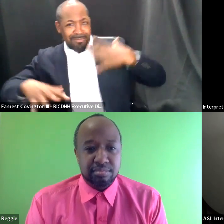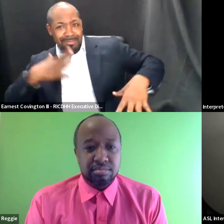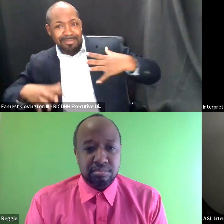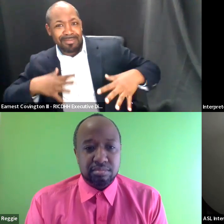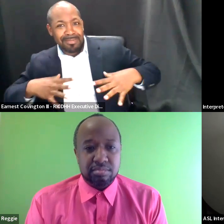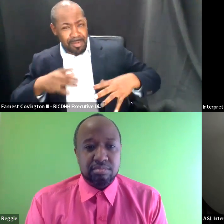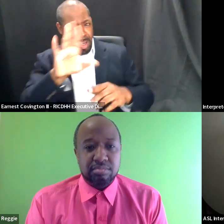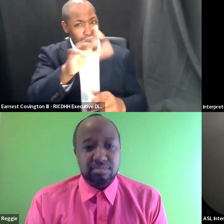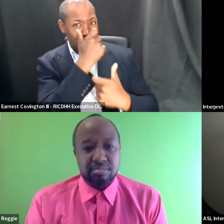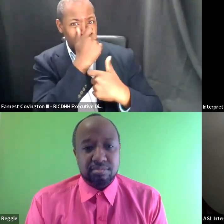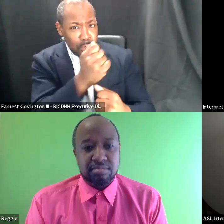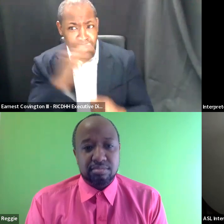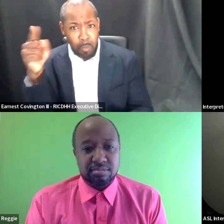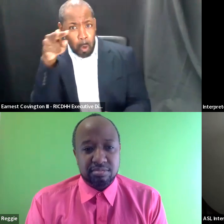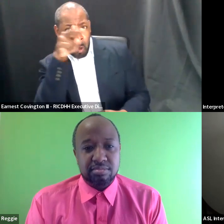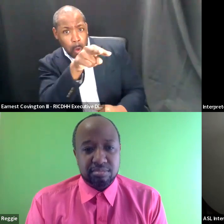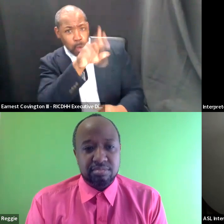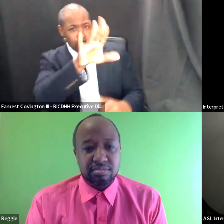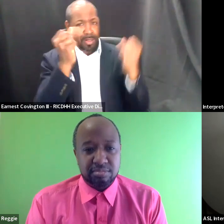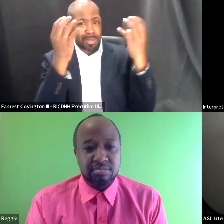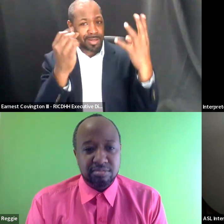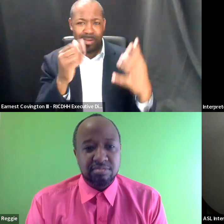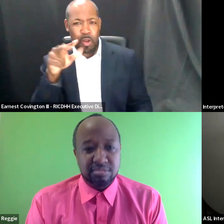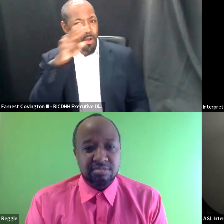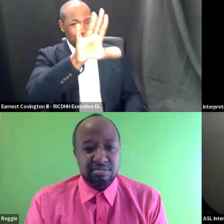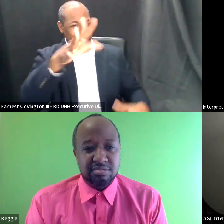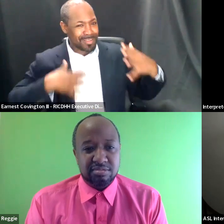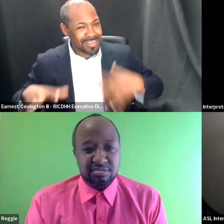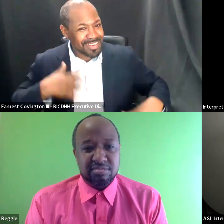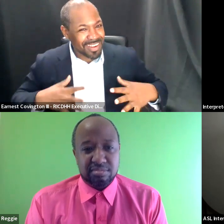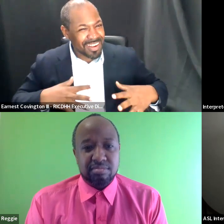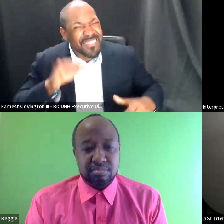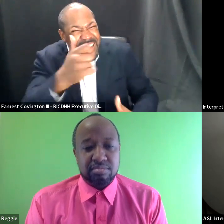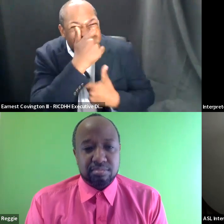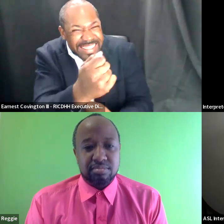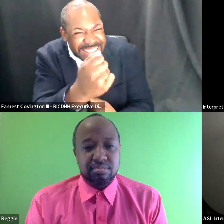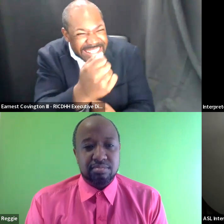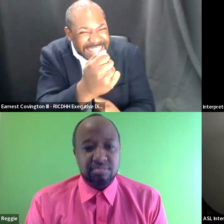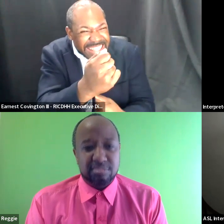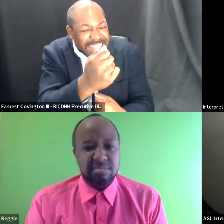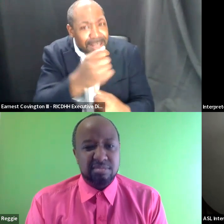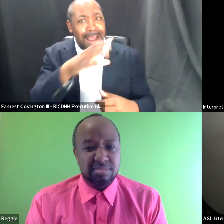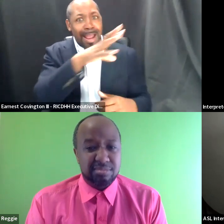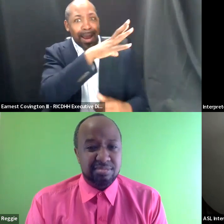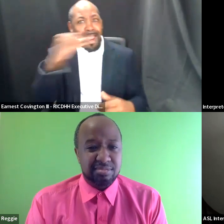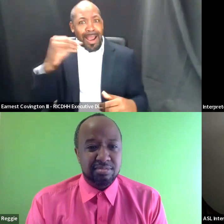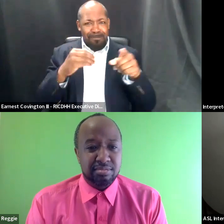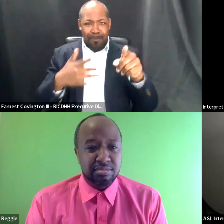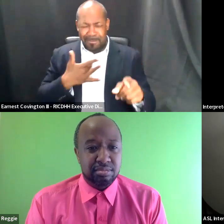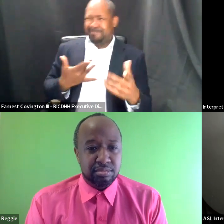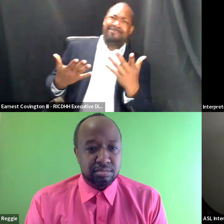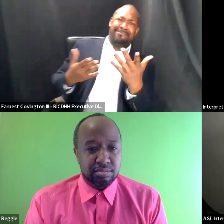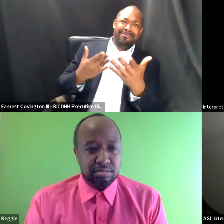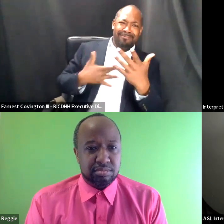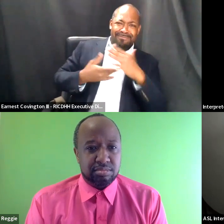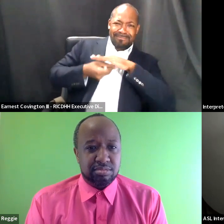be the janitor or the cook, not assuming that you could do more. And even in terms of being judged